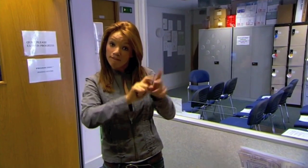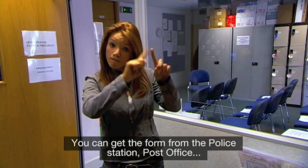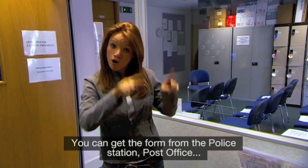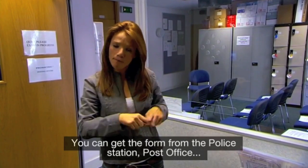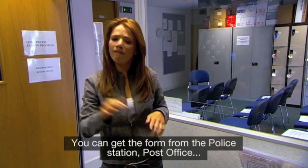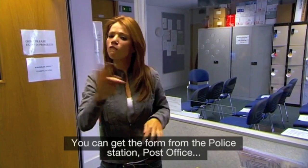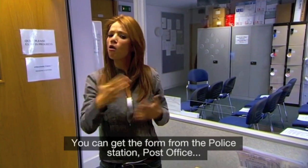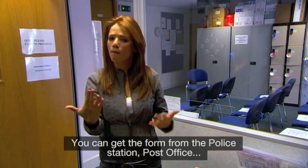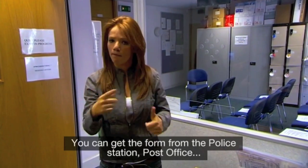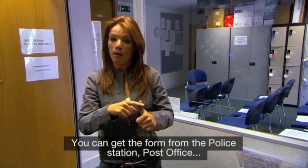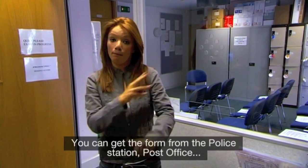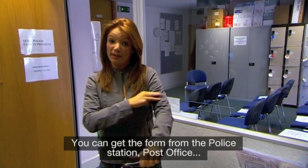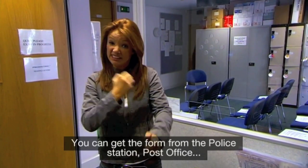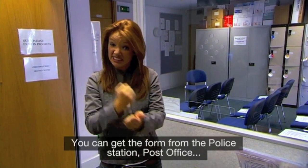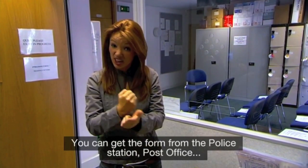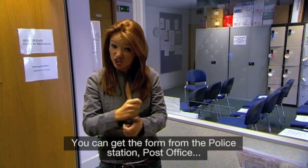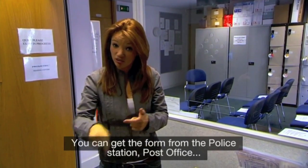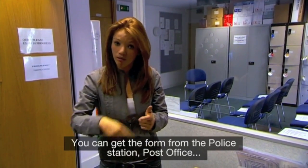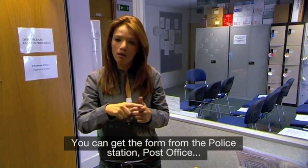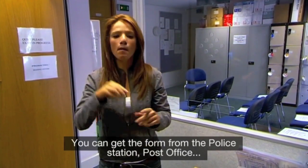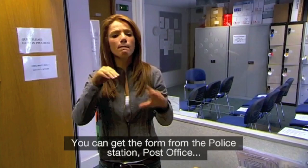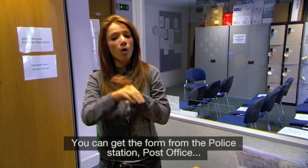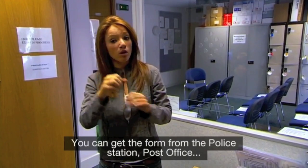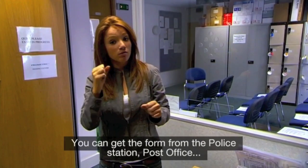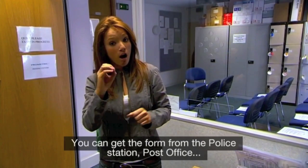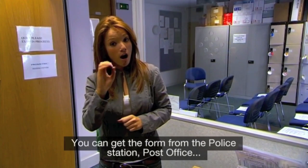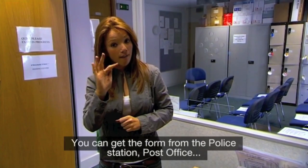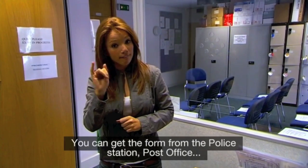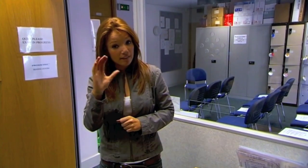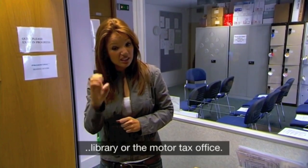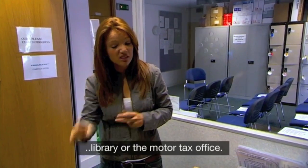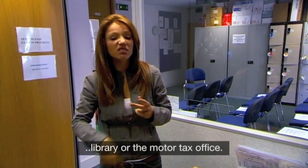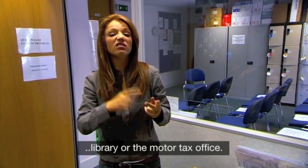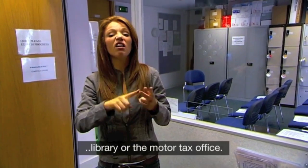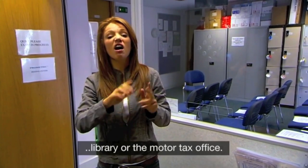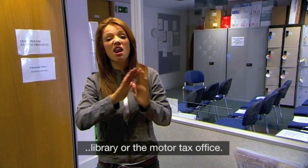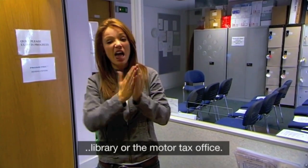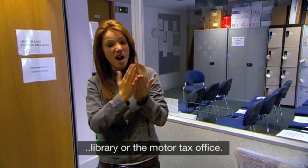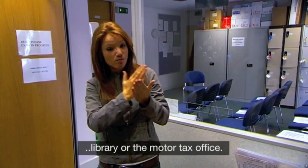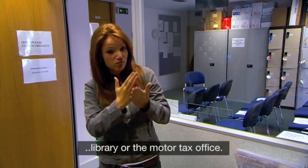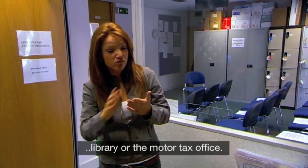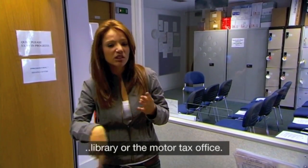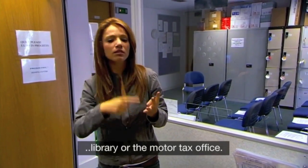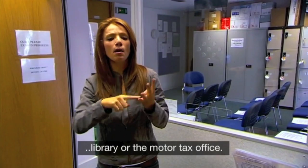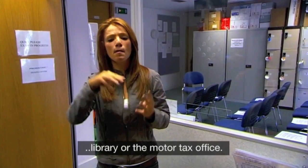You can get the form from the police station, post office, library, or the motor tax